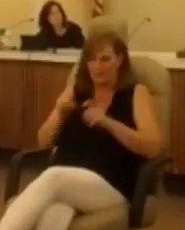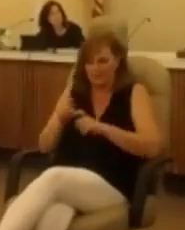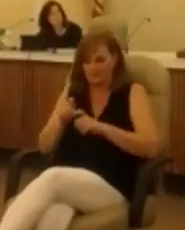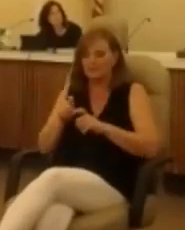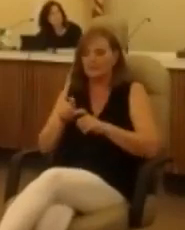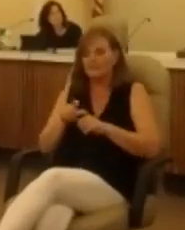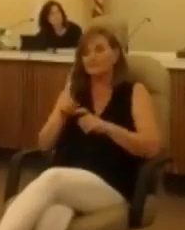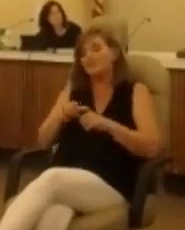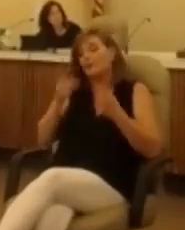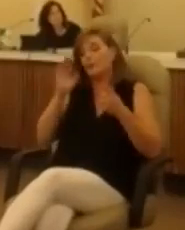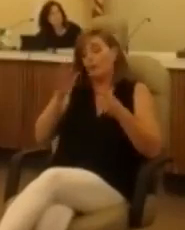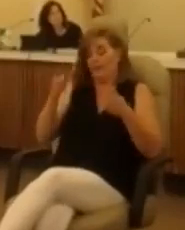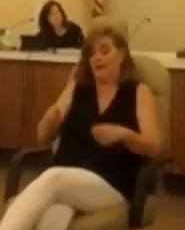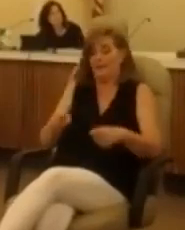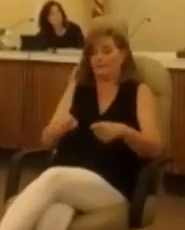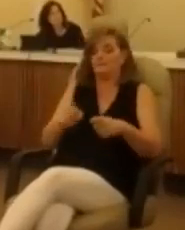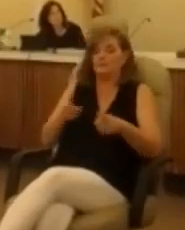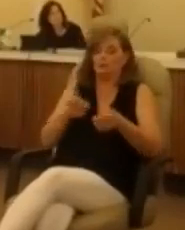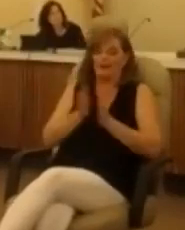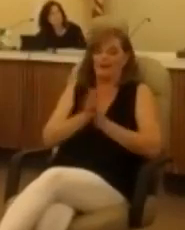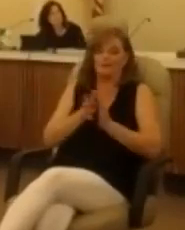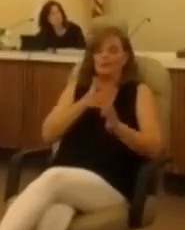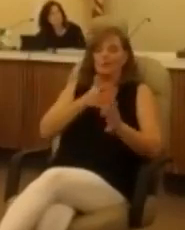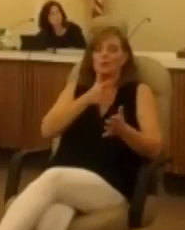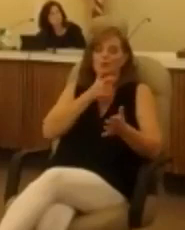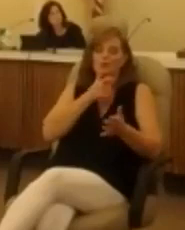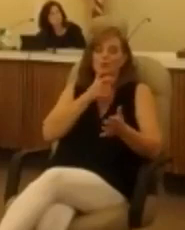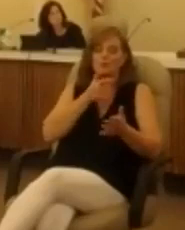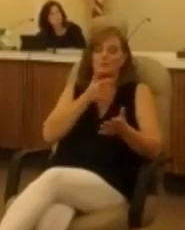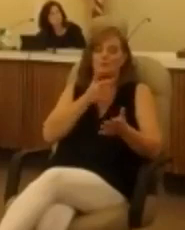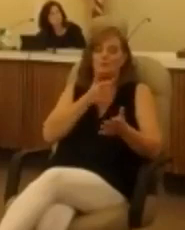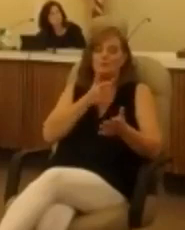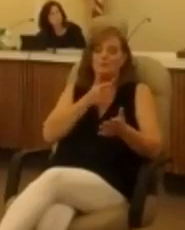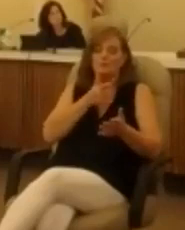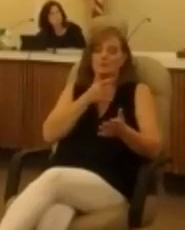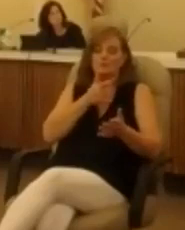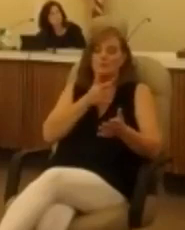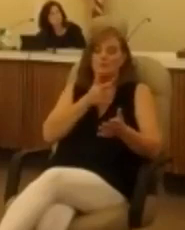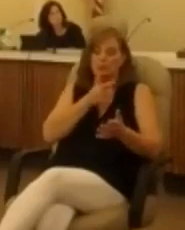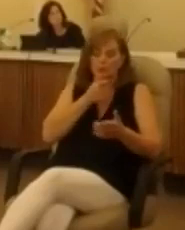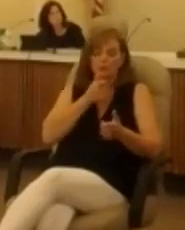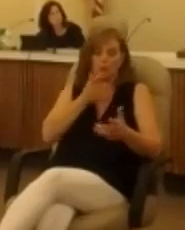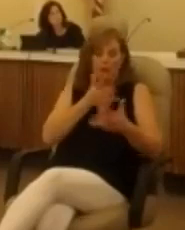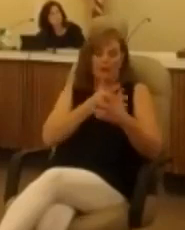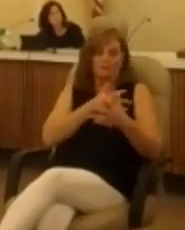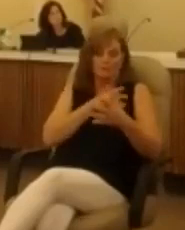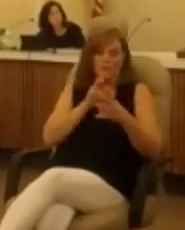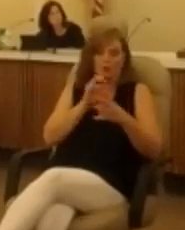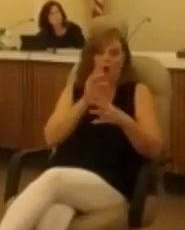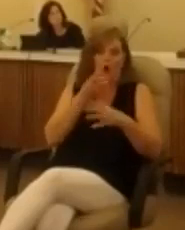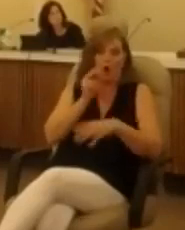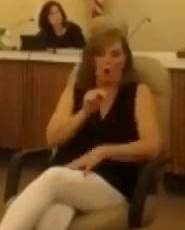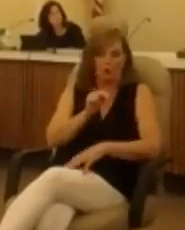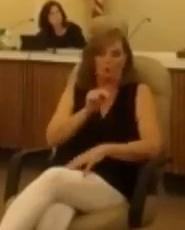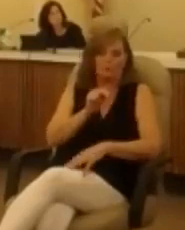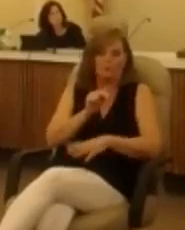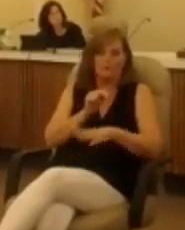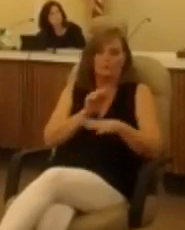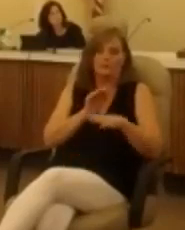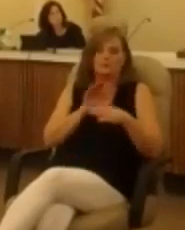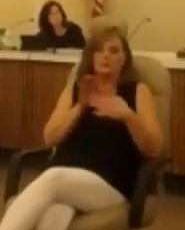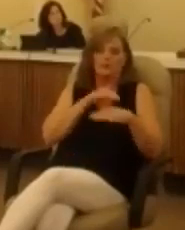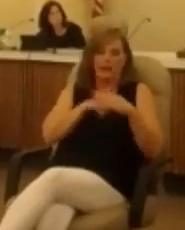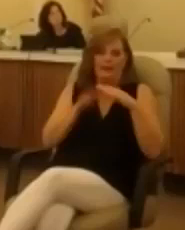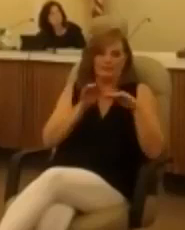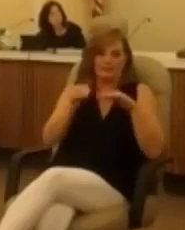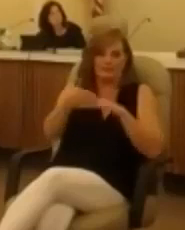basically what would happen is he would ask us, who do you want to own the easements?